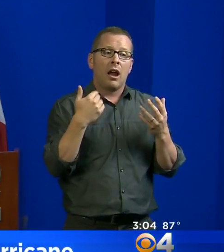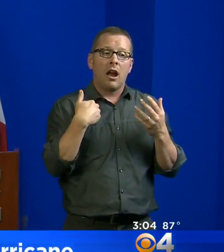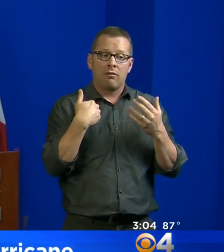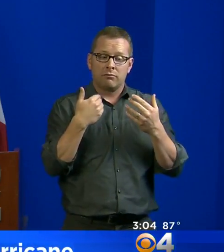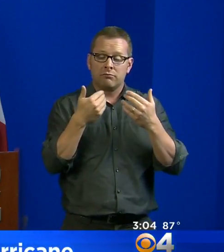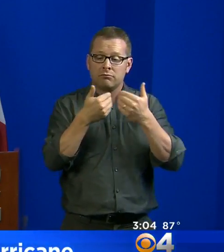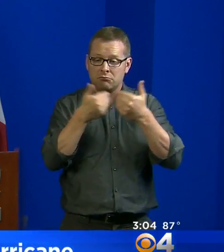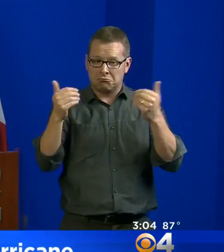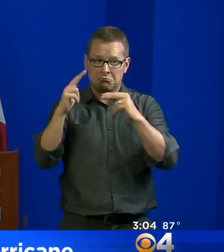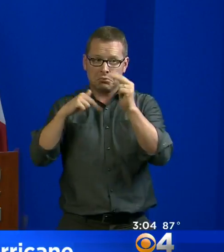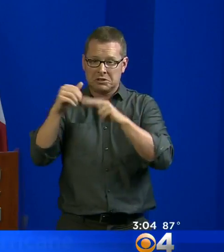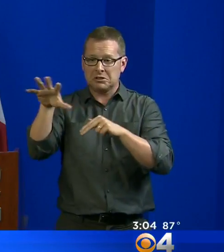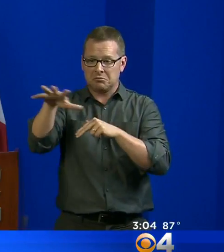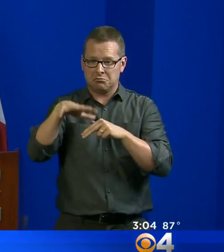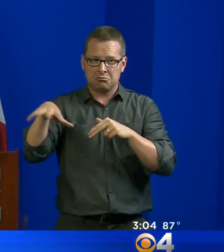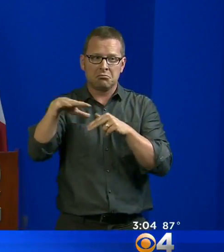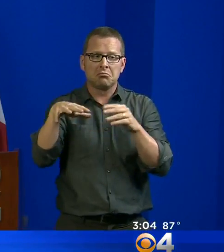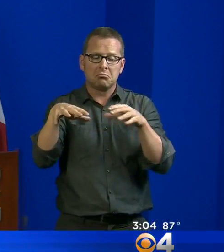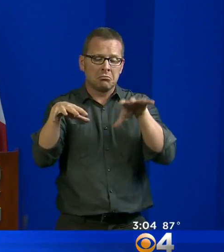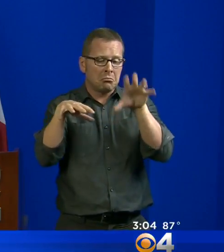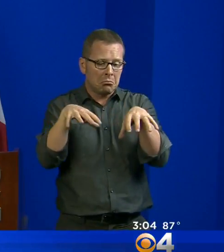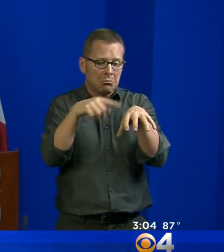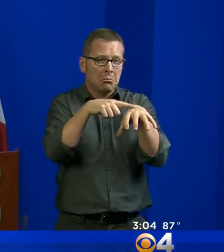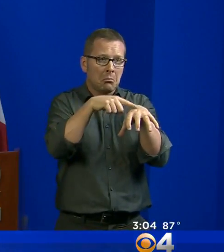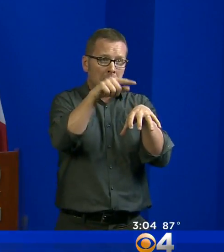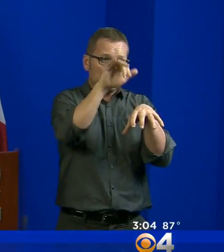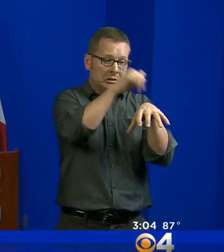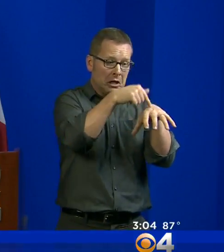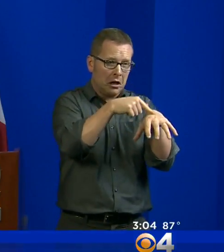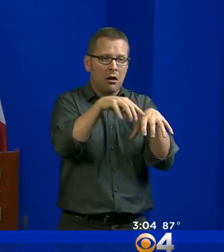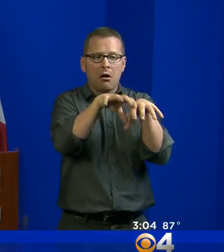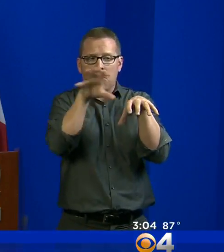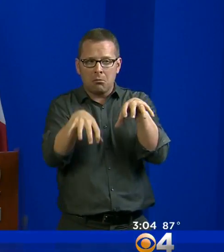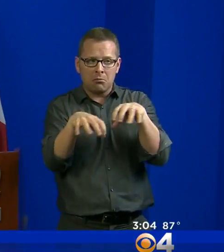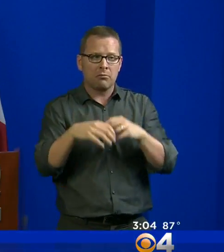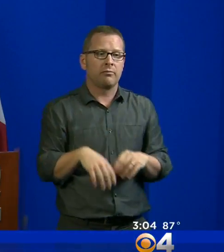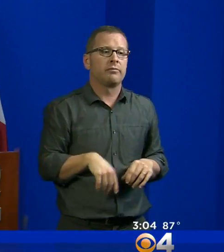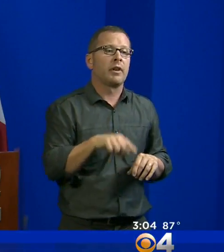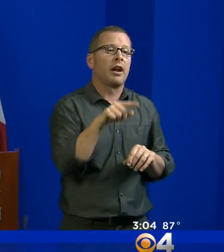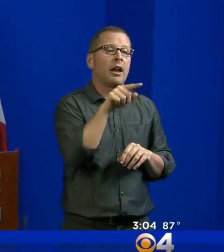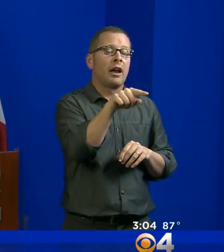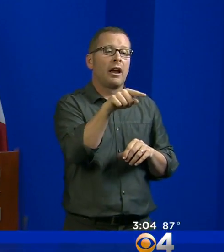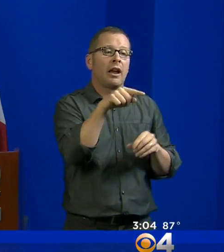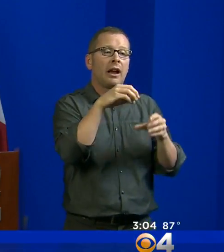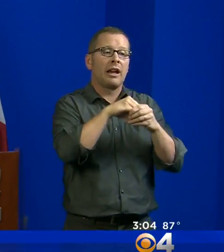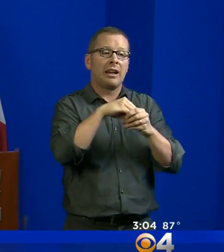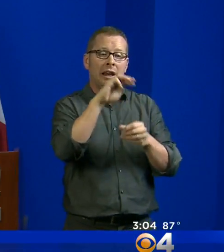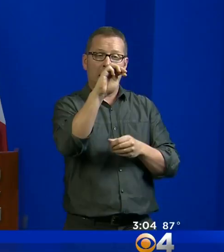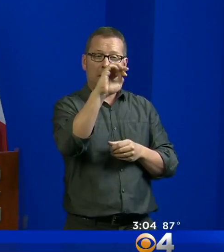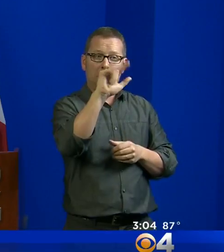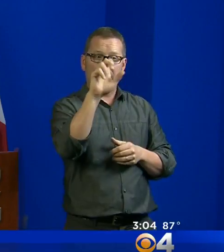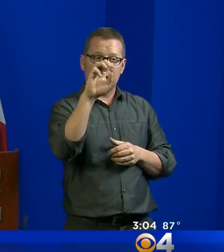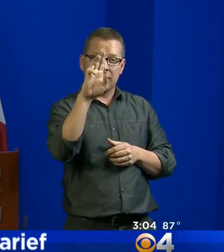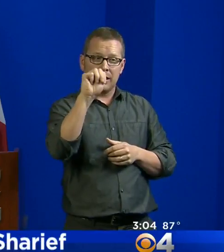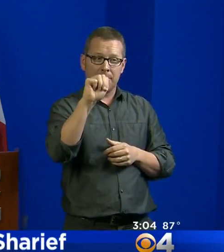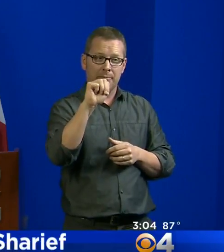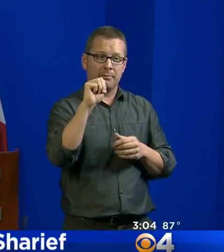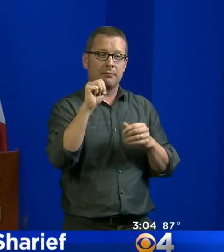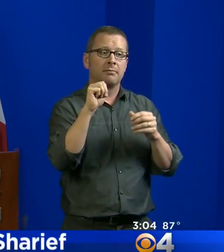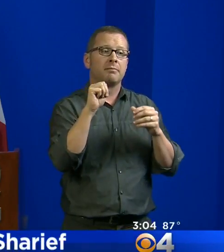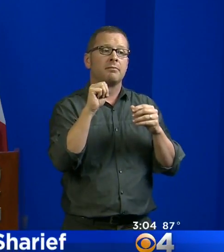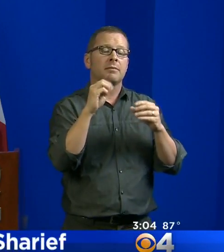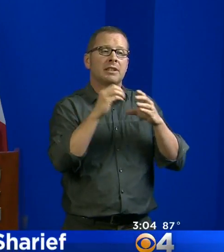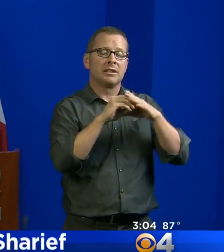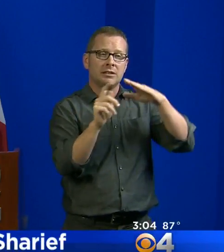partners for transition to recovery shelters if needed. If you are planning to shelter at home, make sure that you